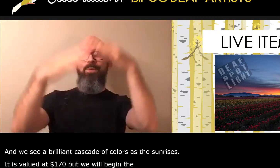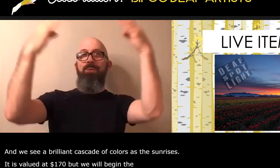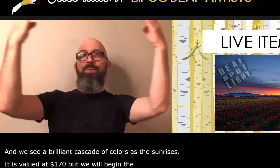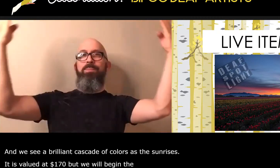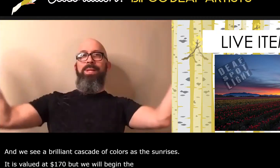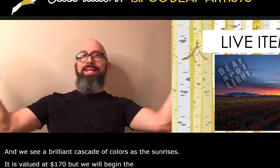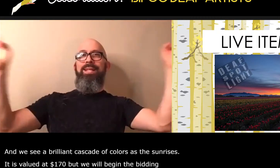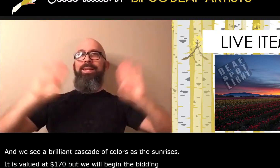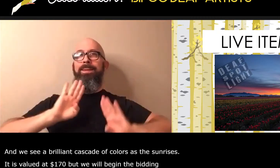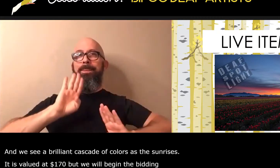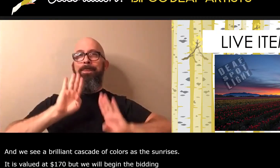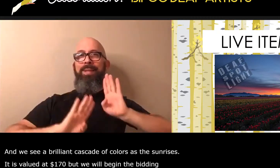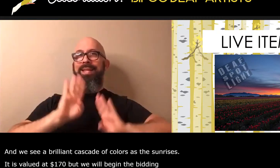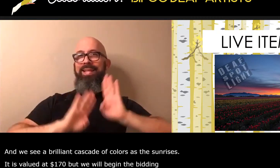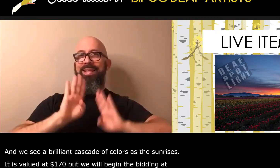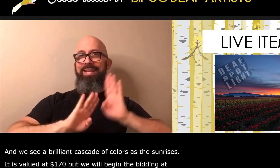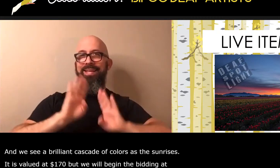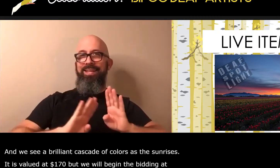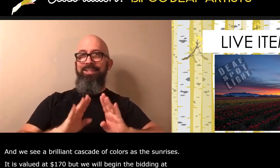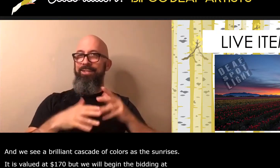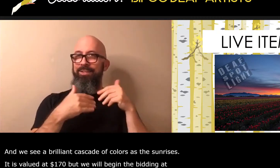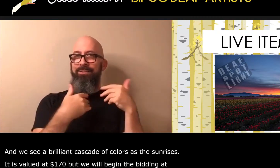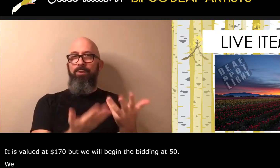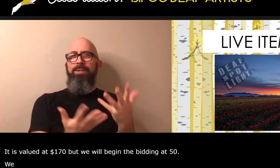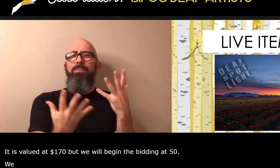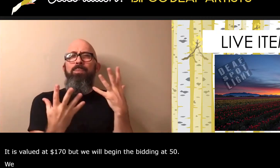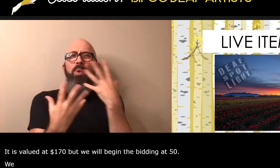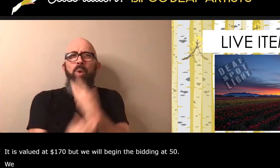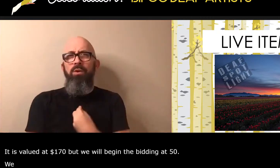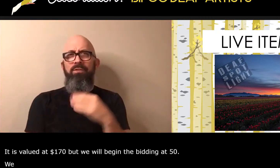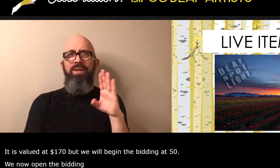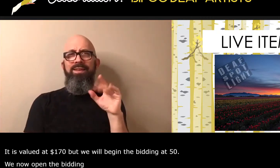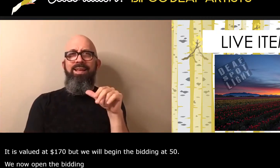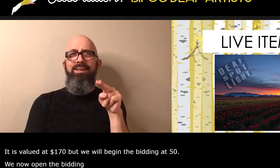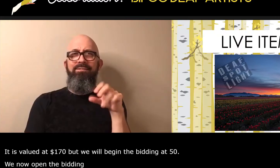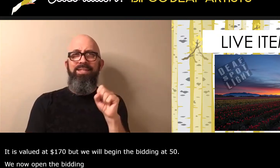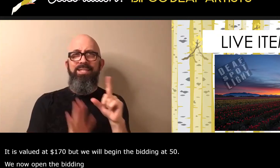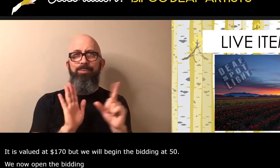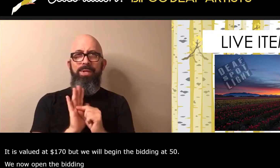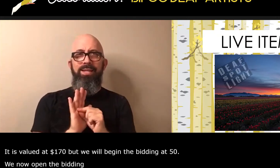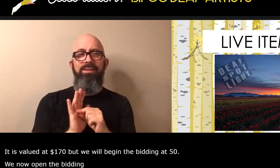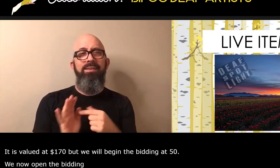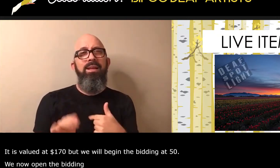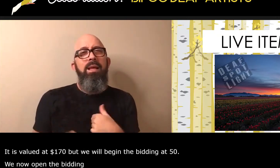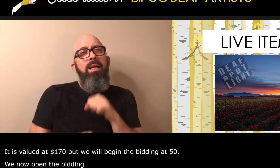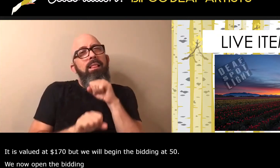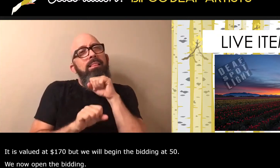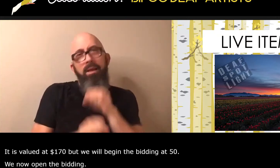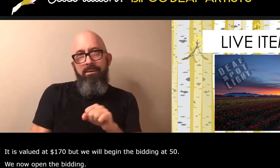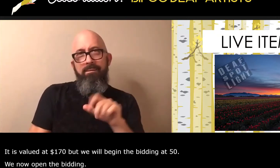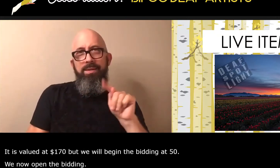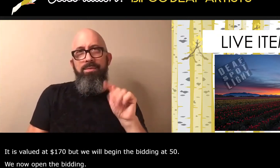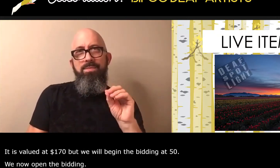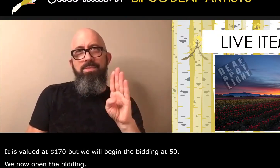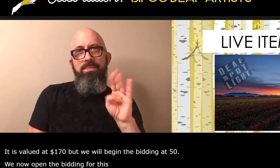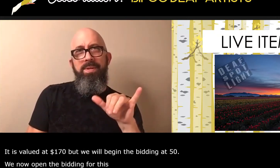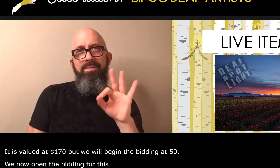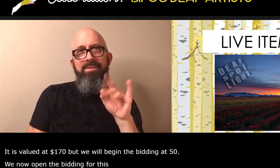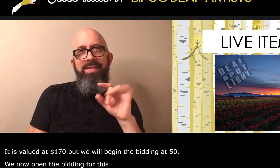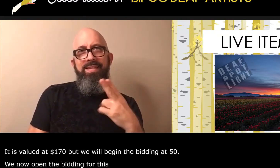$50. We now open the bidding for this beautiful canvas